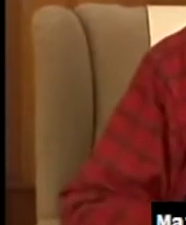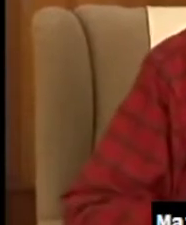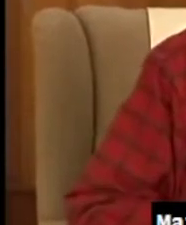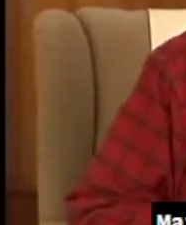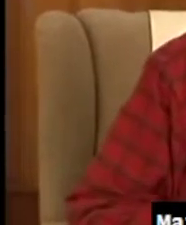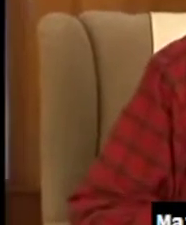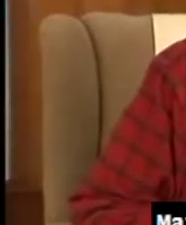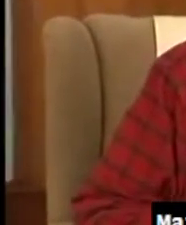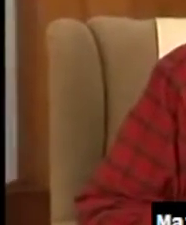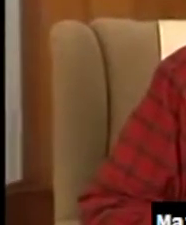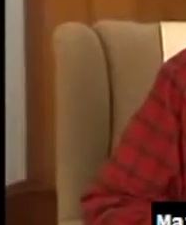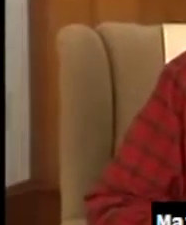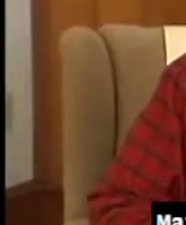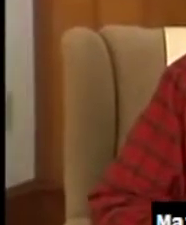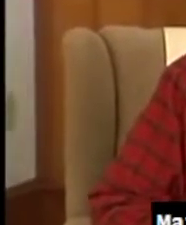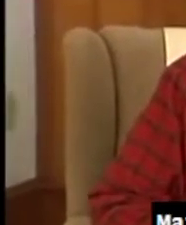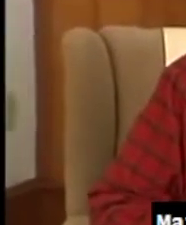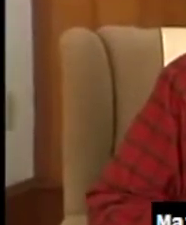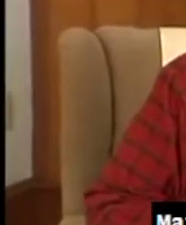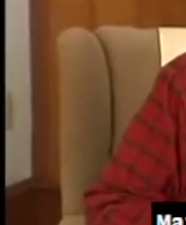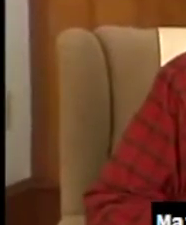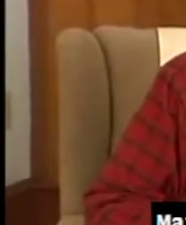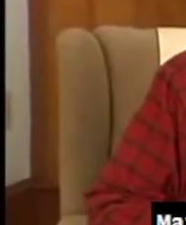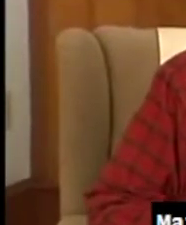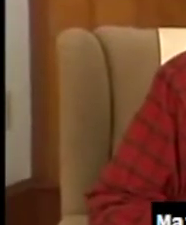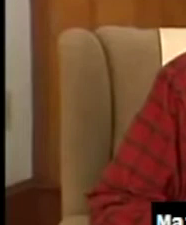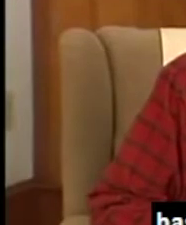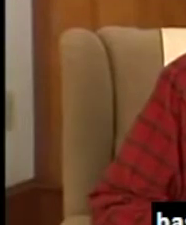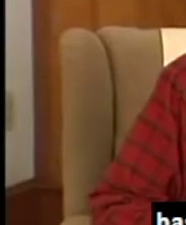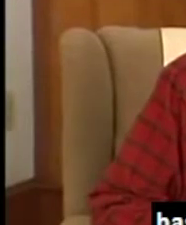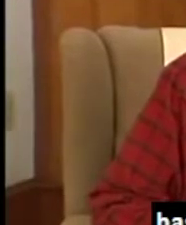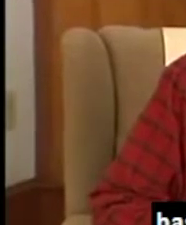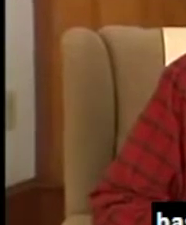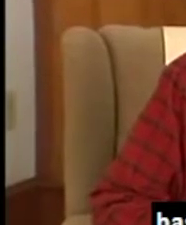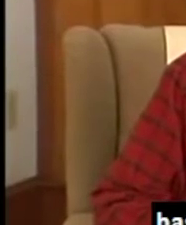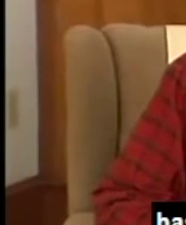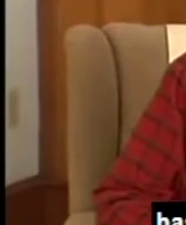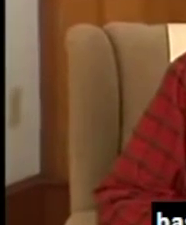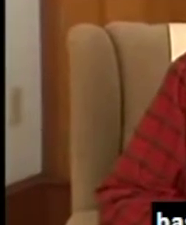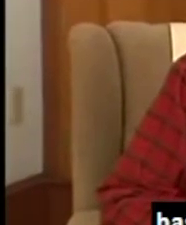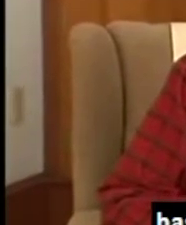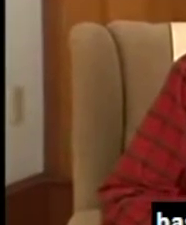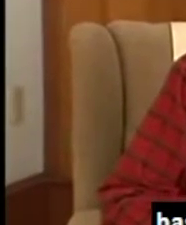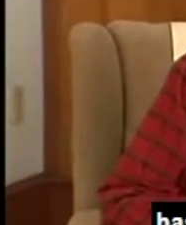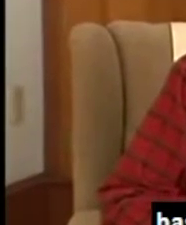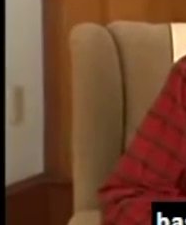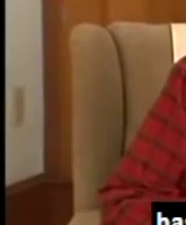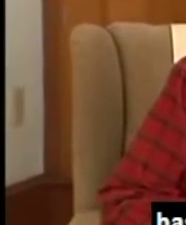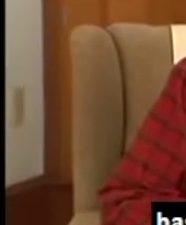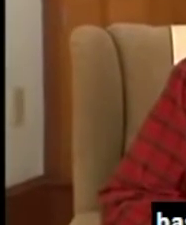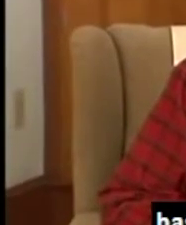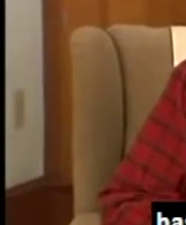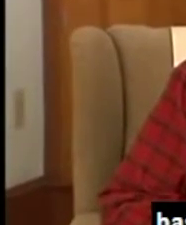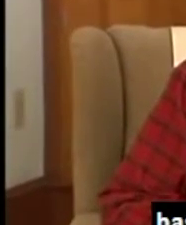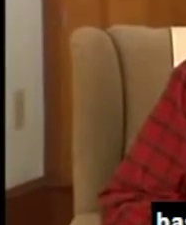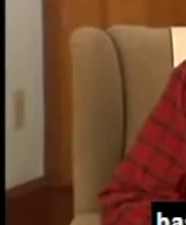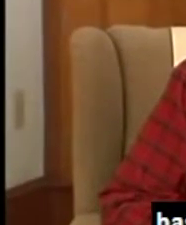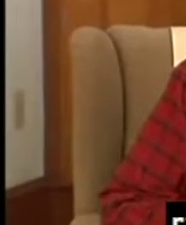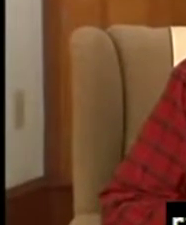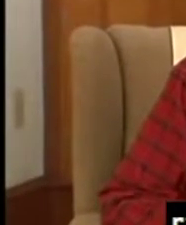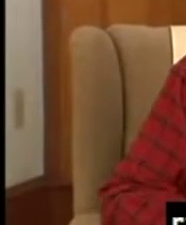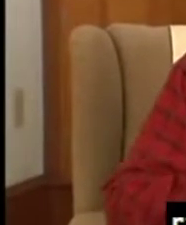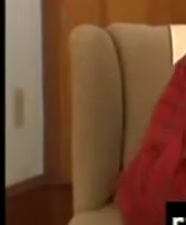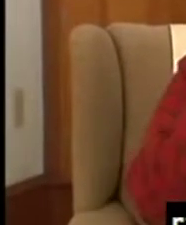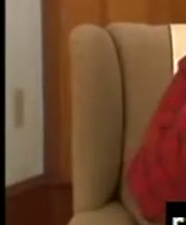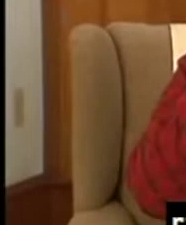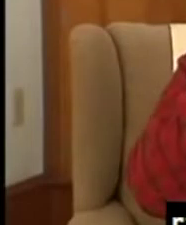they used to hang May baskets. And they hung a May basket, and he ran into somebody's clothesline, pretty near broke